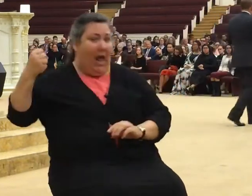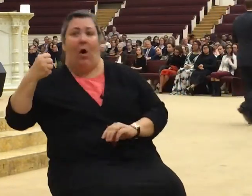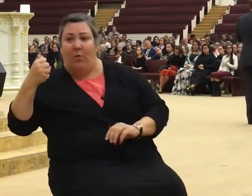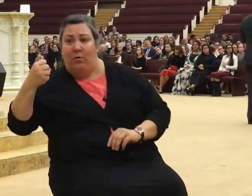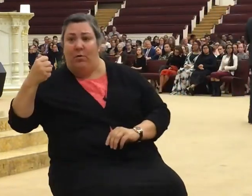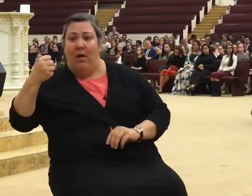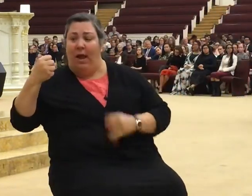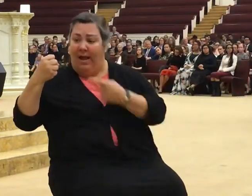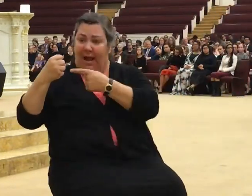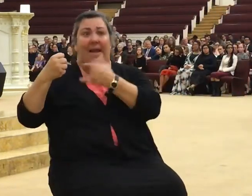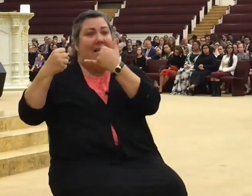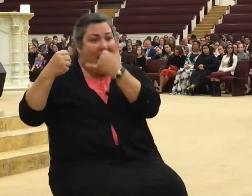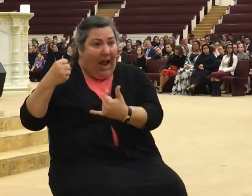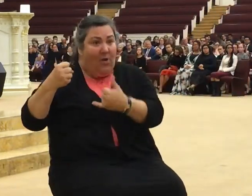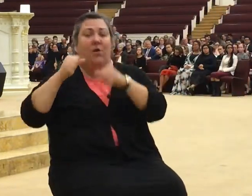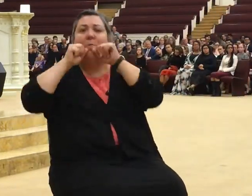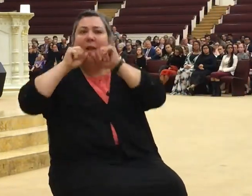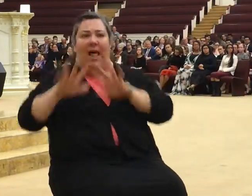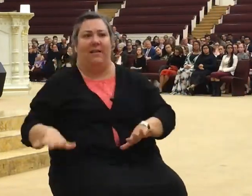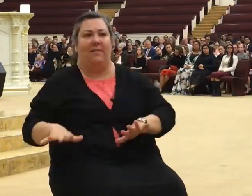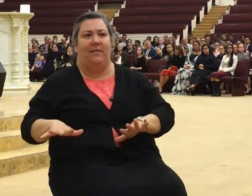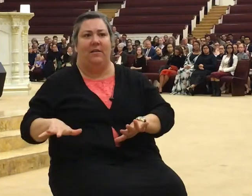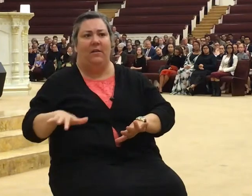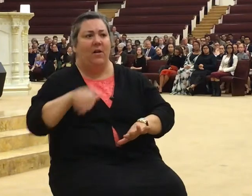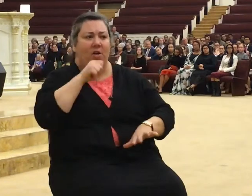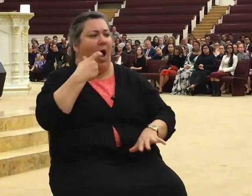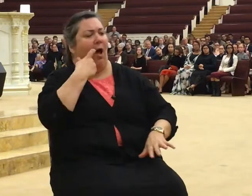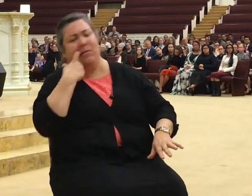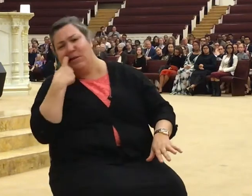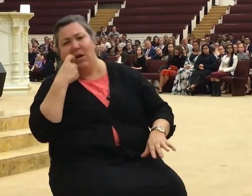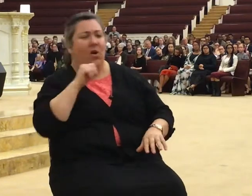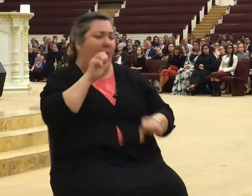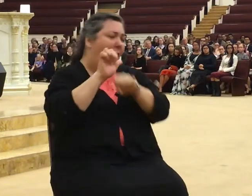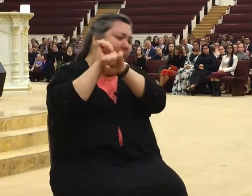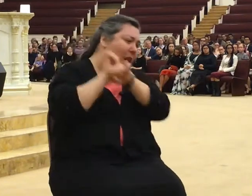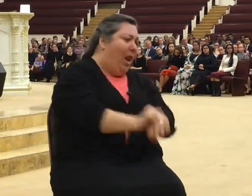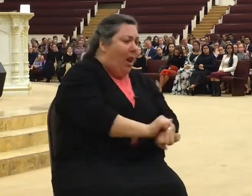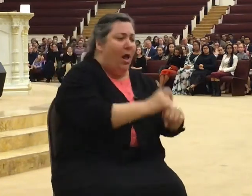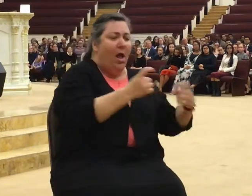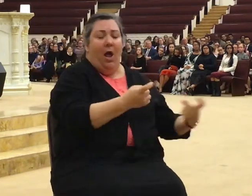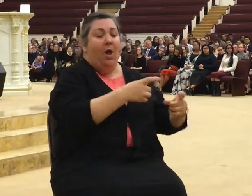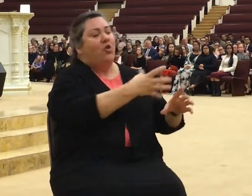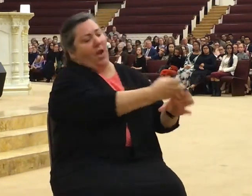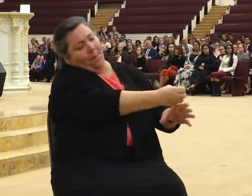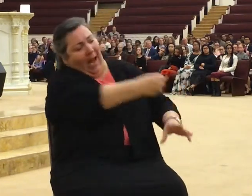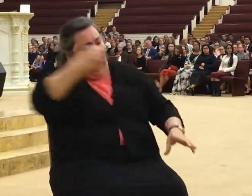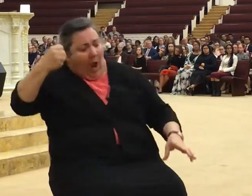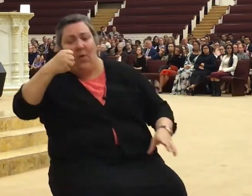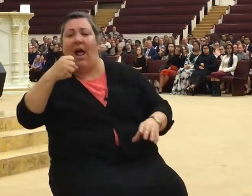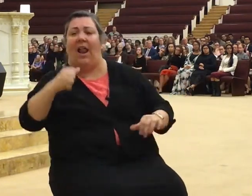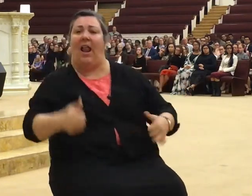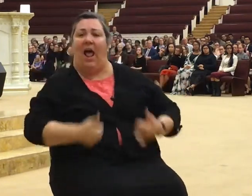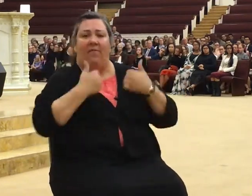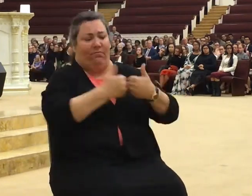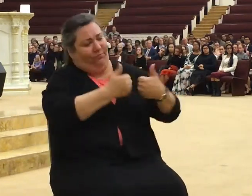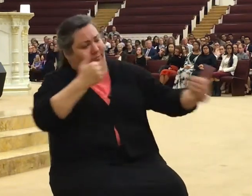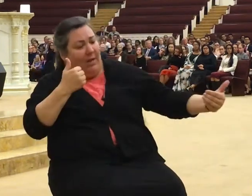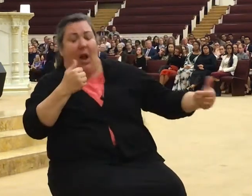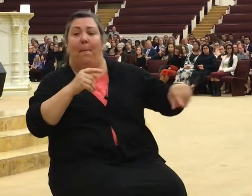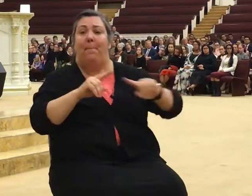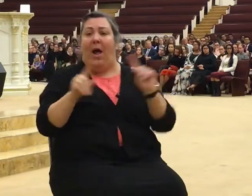That now you're blessed. You're no longer addicted. You're no longer bound. You came out of that life that you were in. But